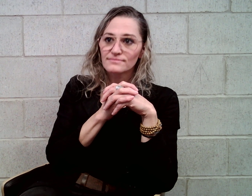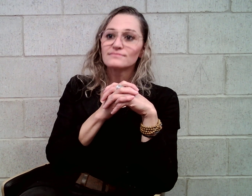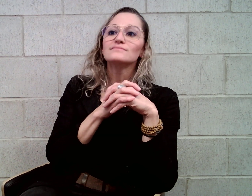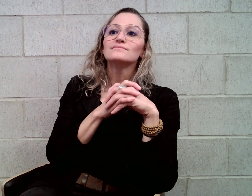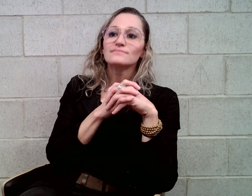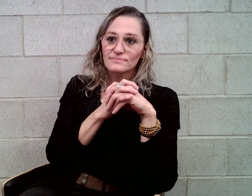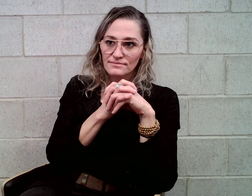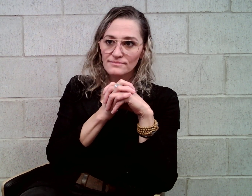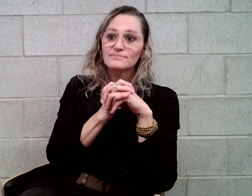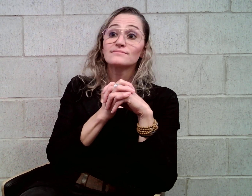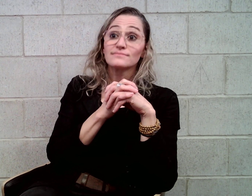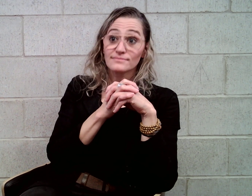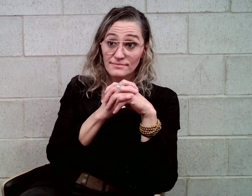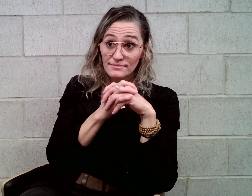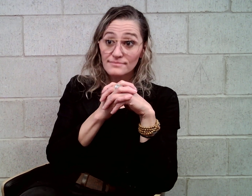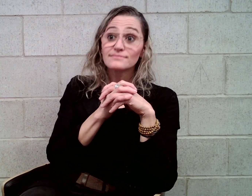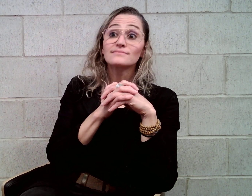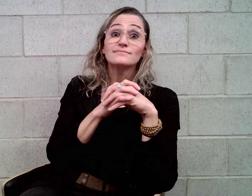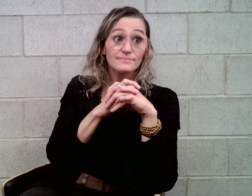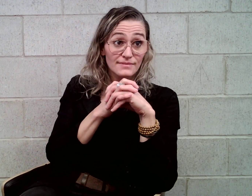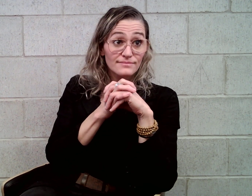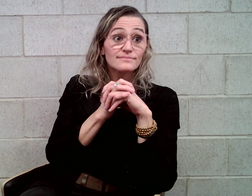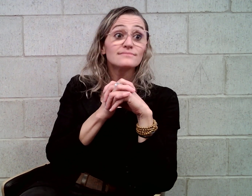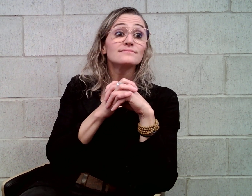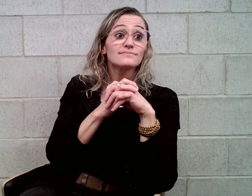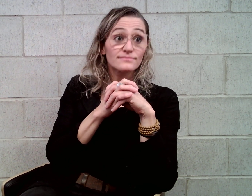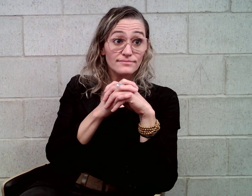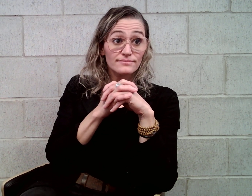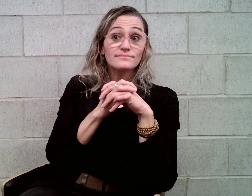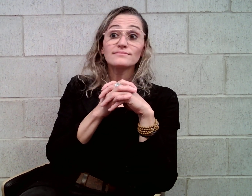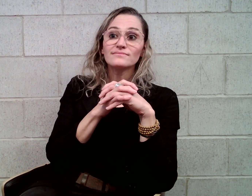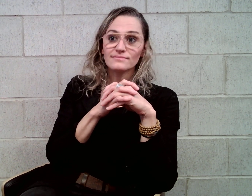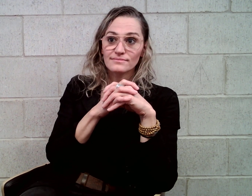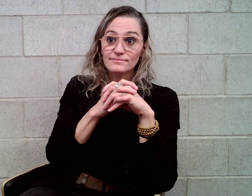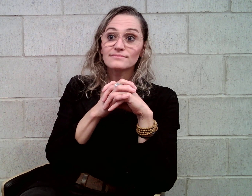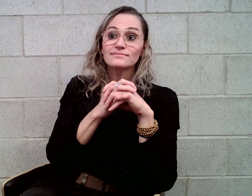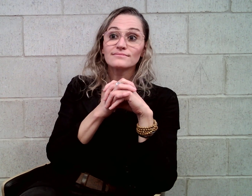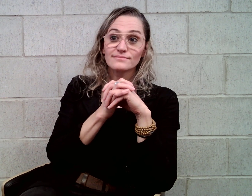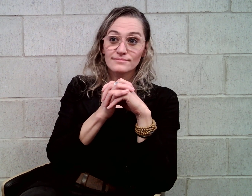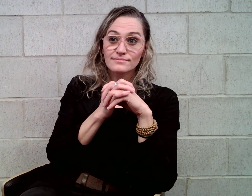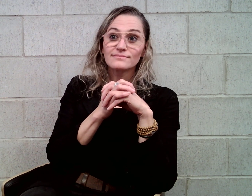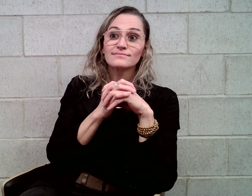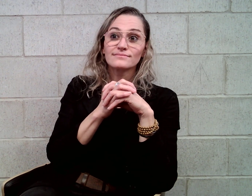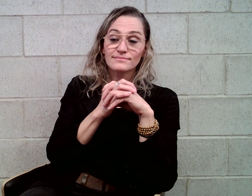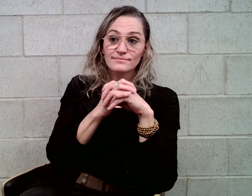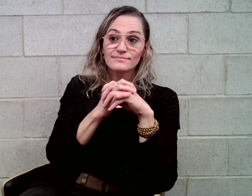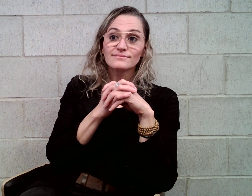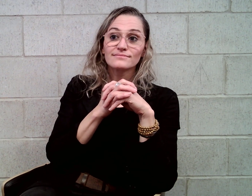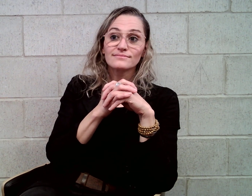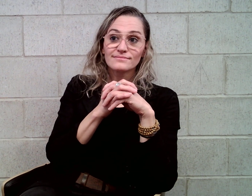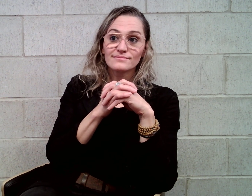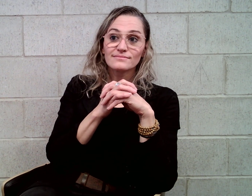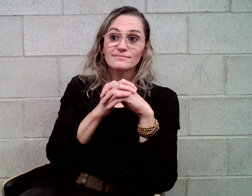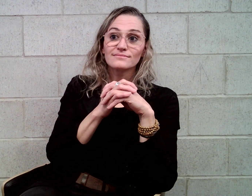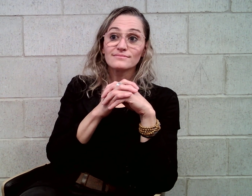that I have in Act 2. And so that connection of the death always had an extra emotional resonance for me, knowing